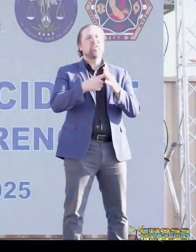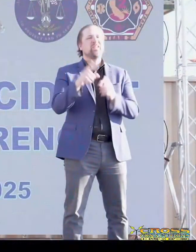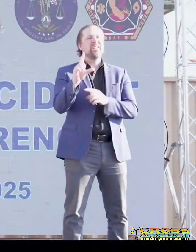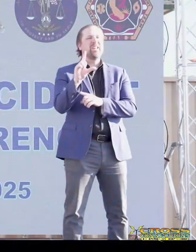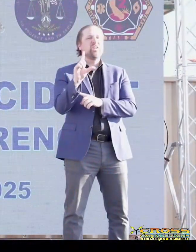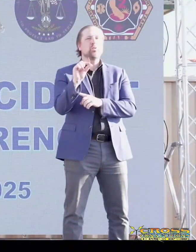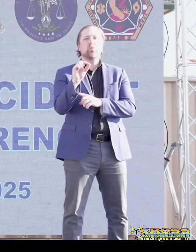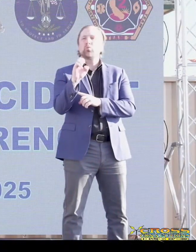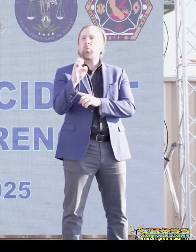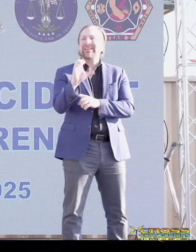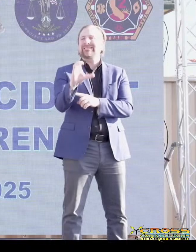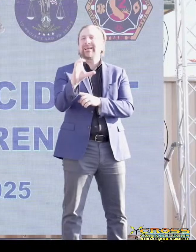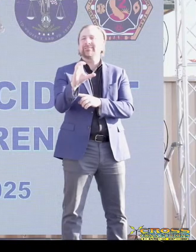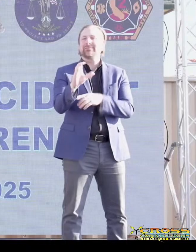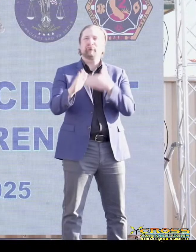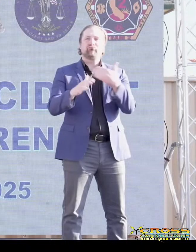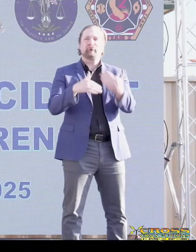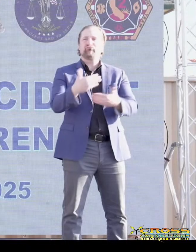folks.